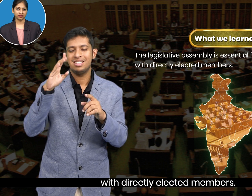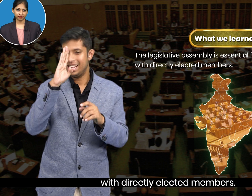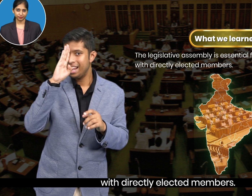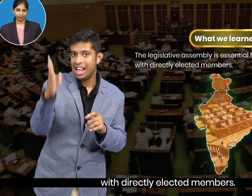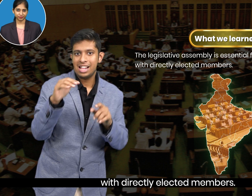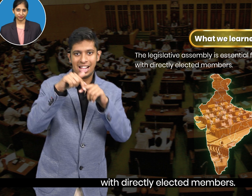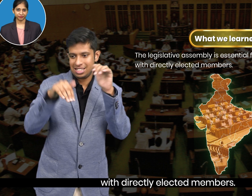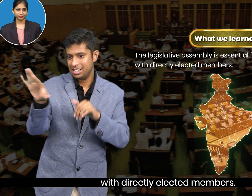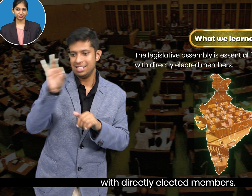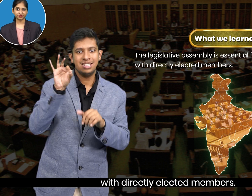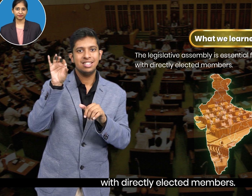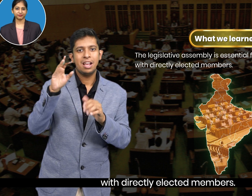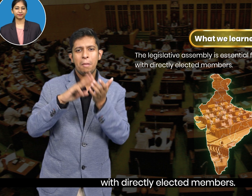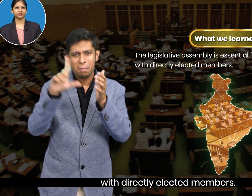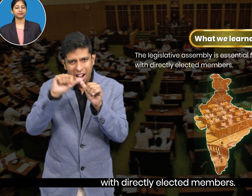members.